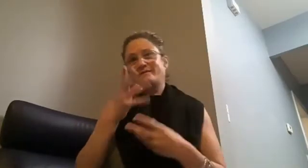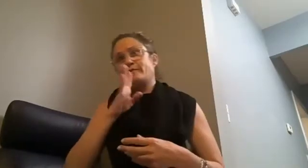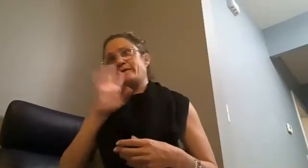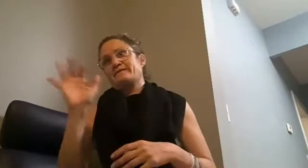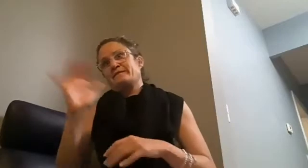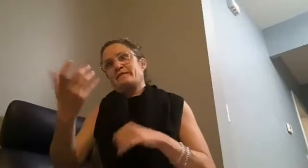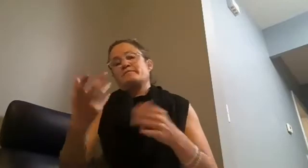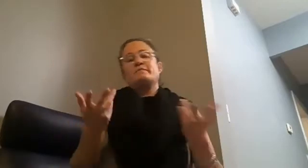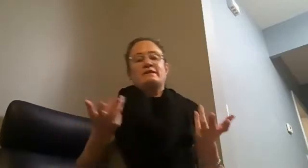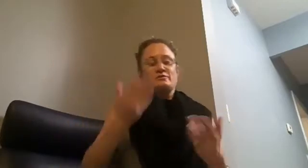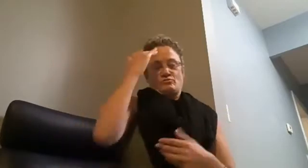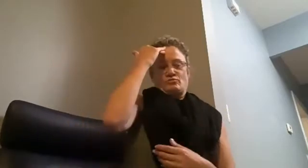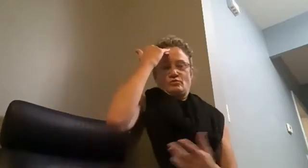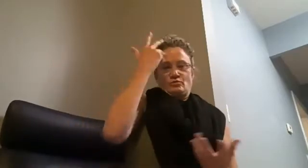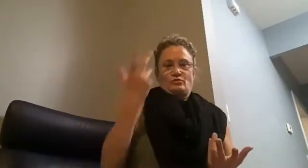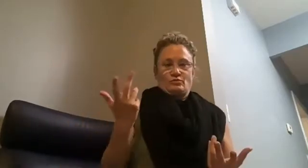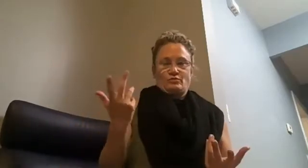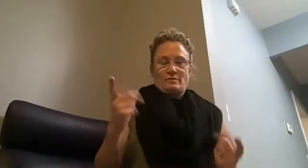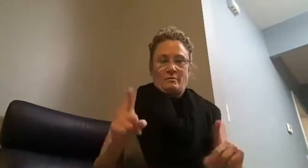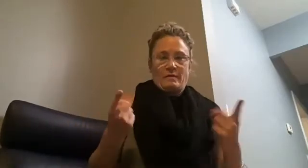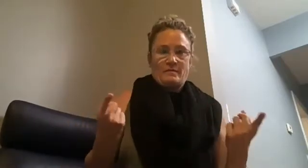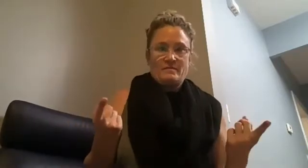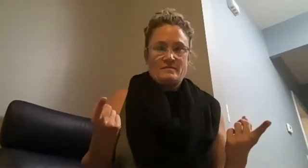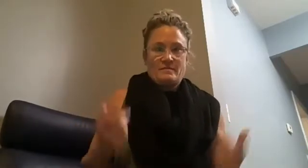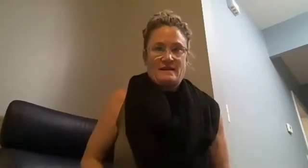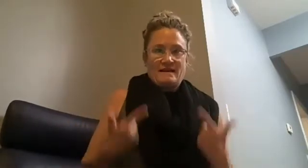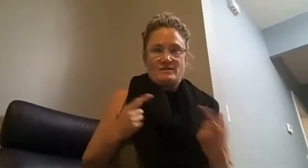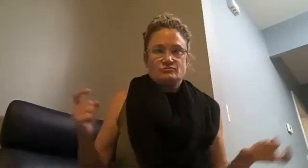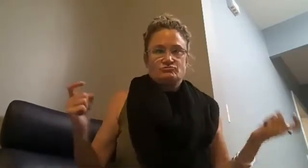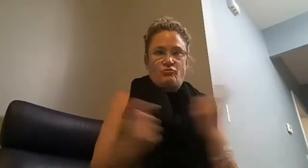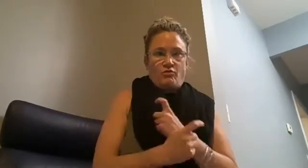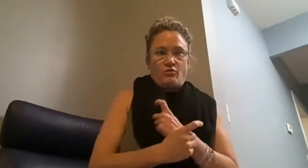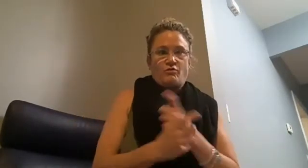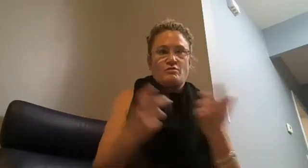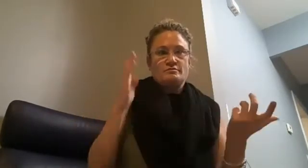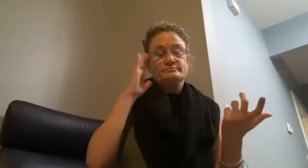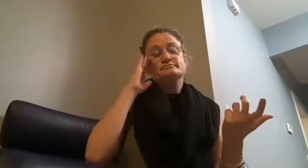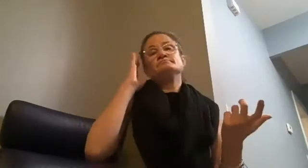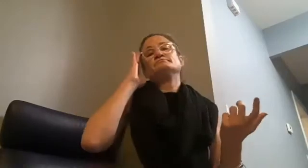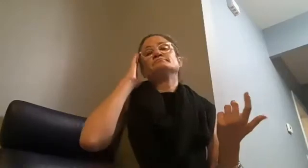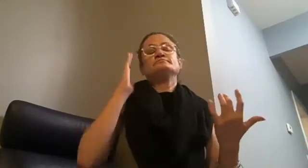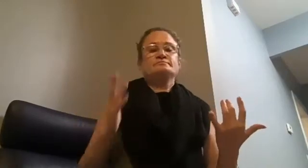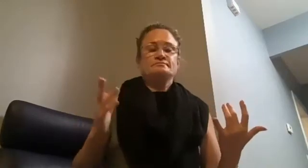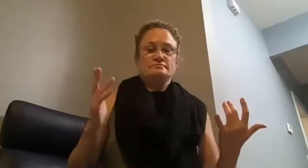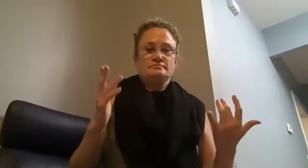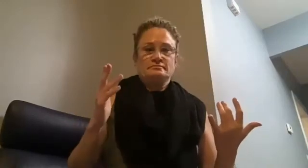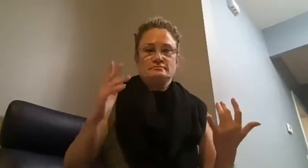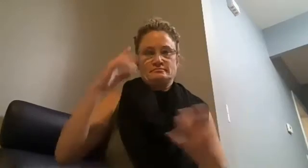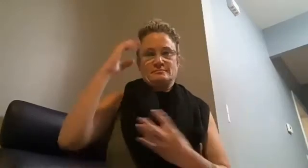I knew that that's what had happened and that my life had been changed. Now, I think similar to how Bill describes a